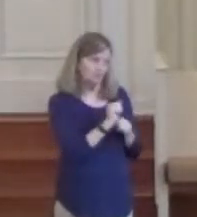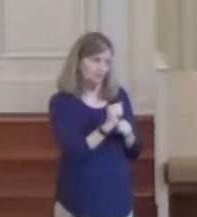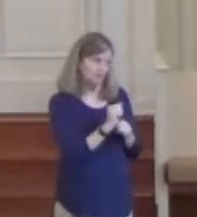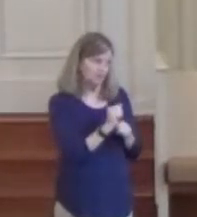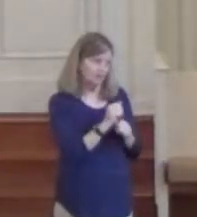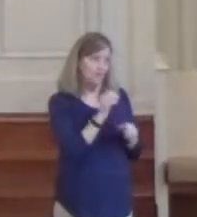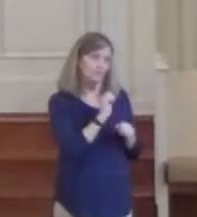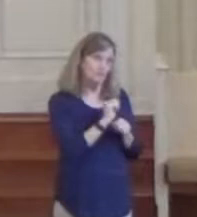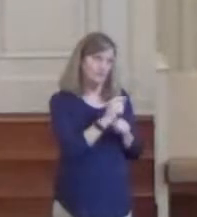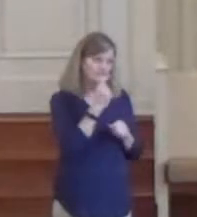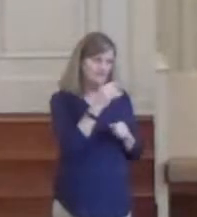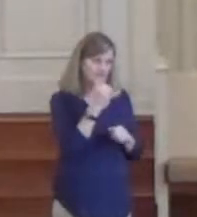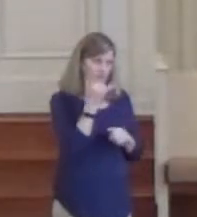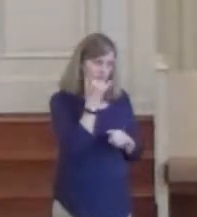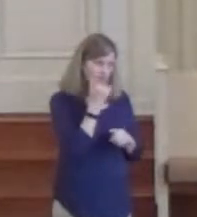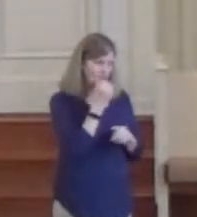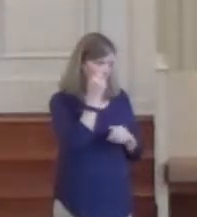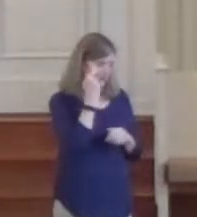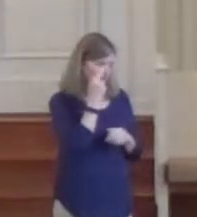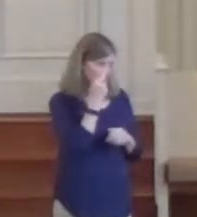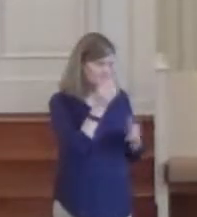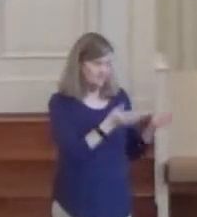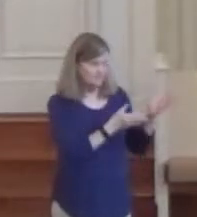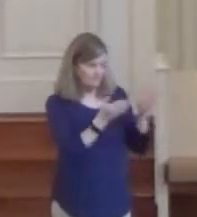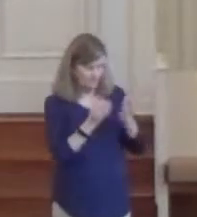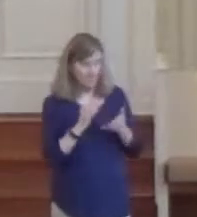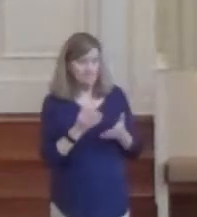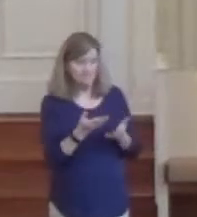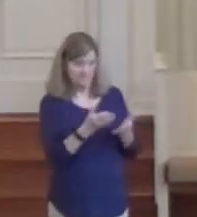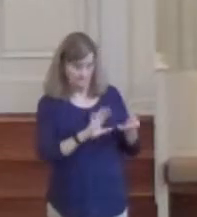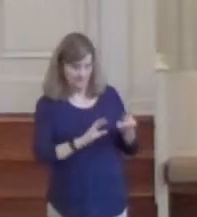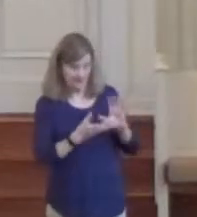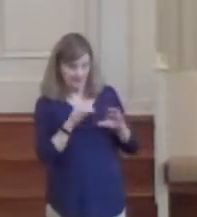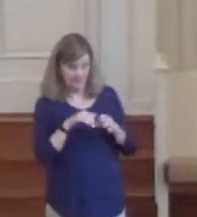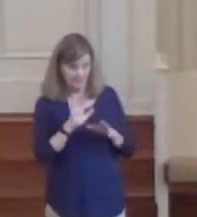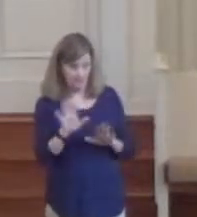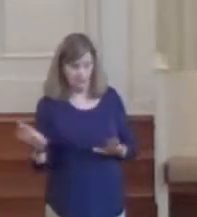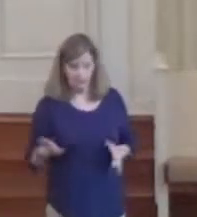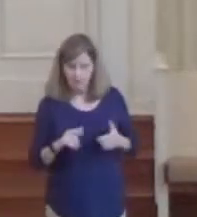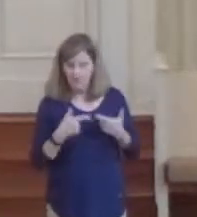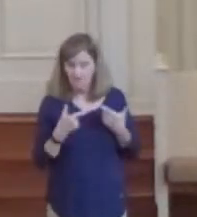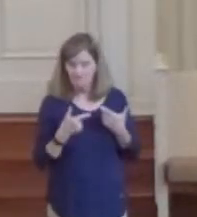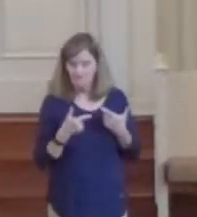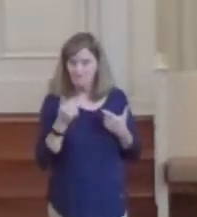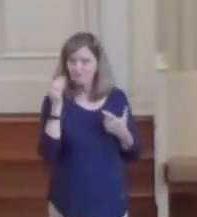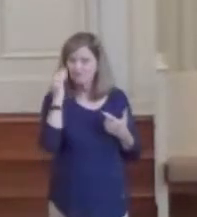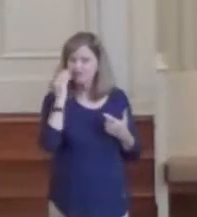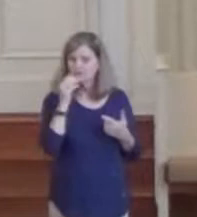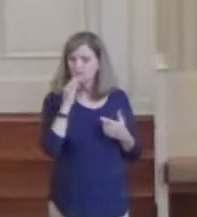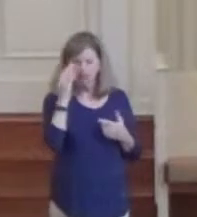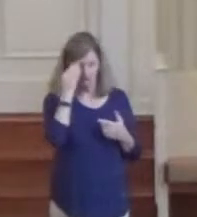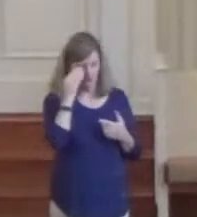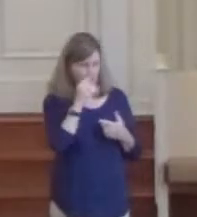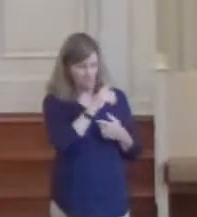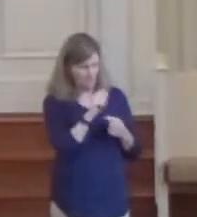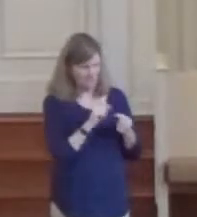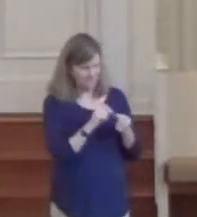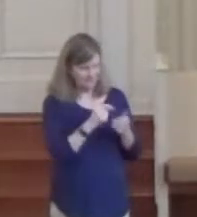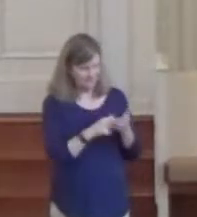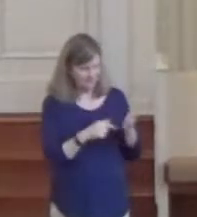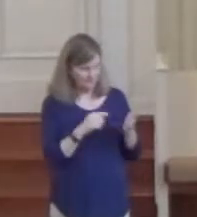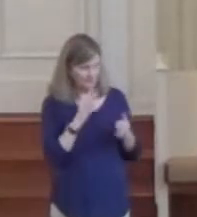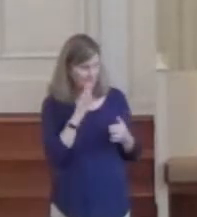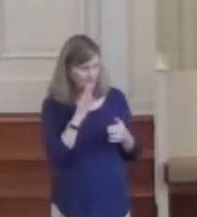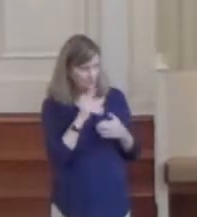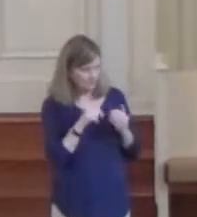work for the wrong reason brings a fair amount of chaos into your life. And I know that some of you know exactly what I'm talking about because you